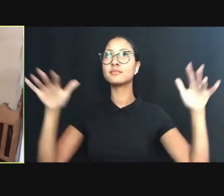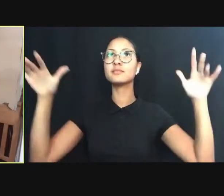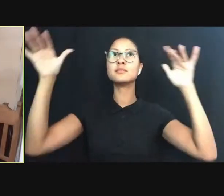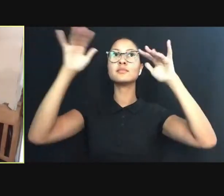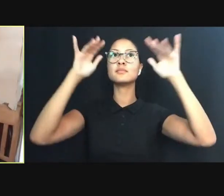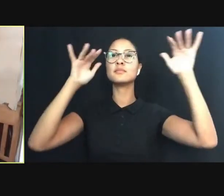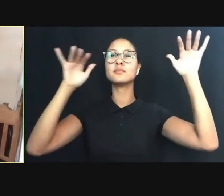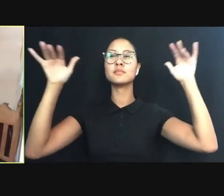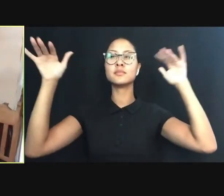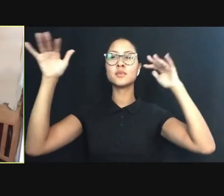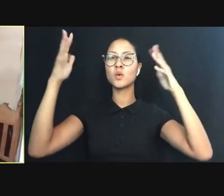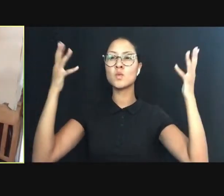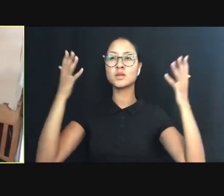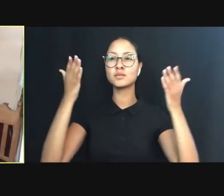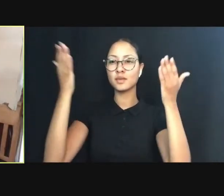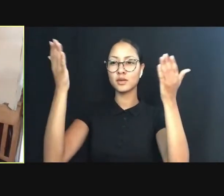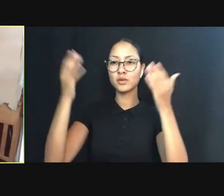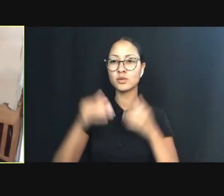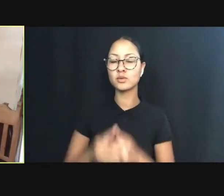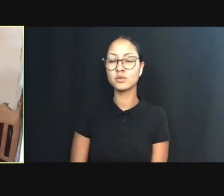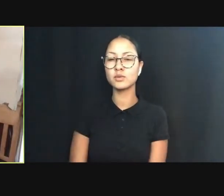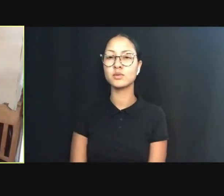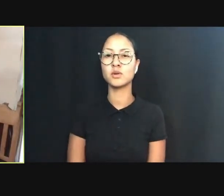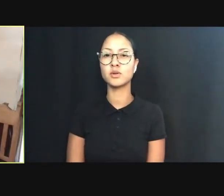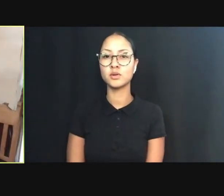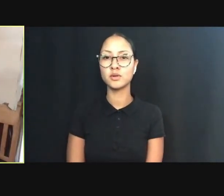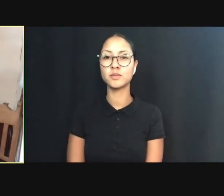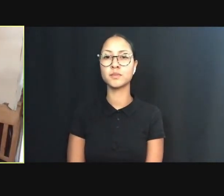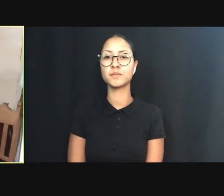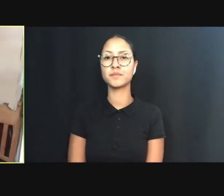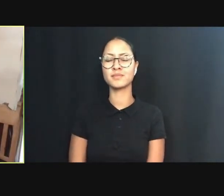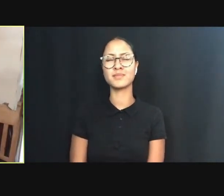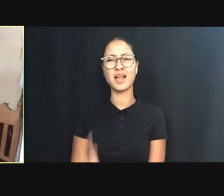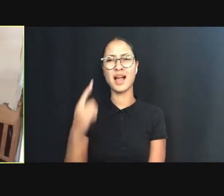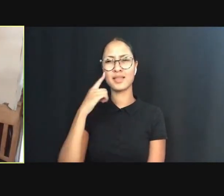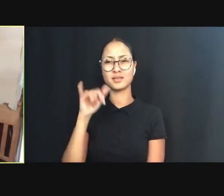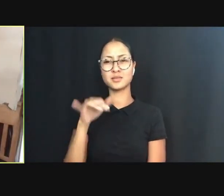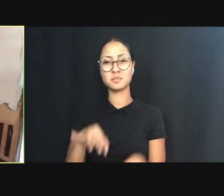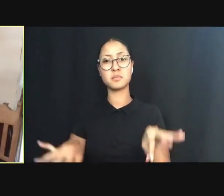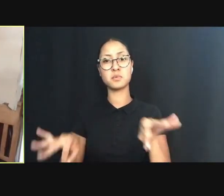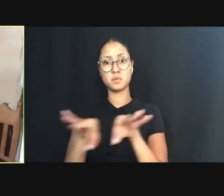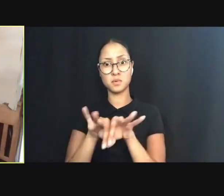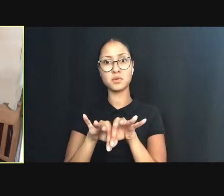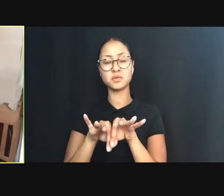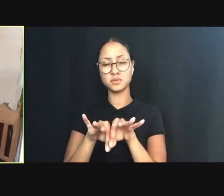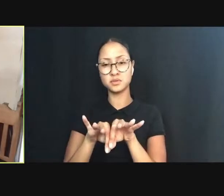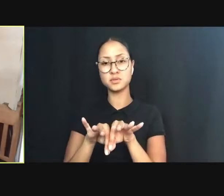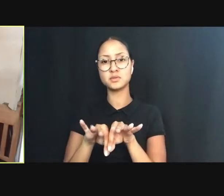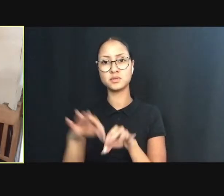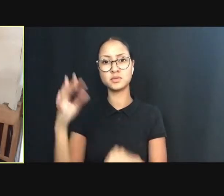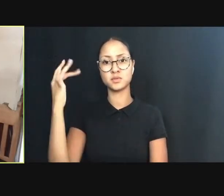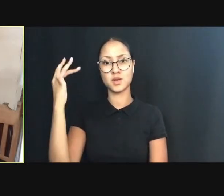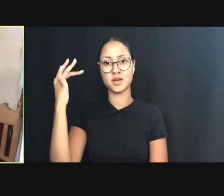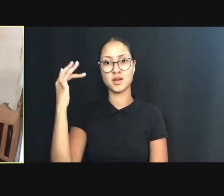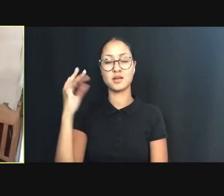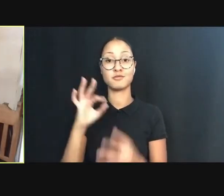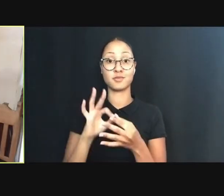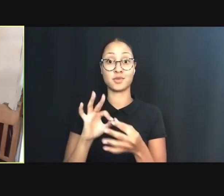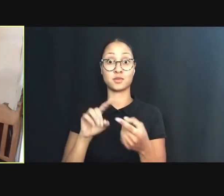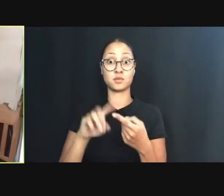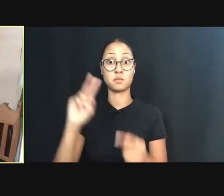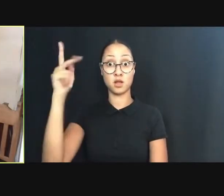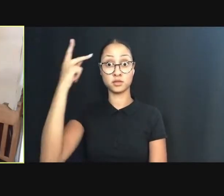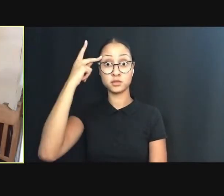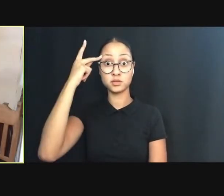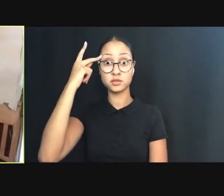for a lot of reasons, but I think it's important like politically, because as white billionaires are